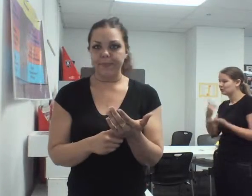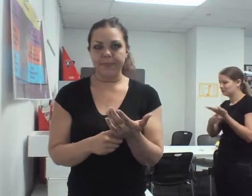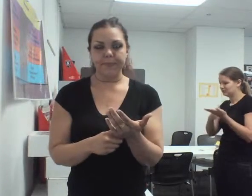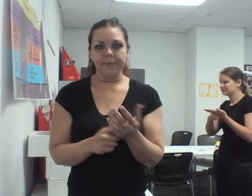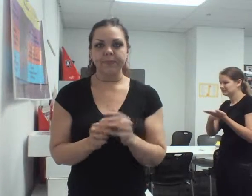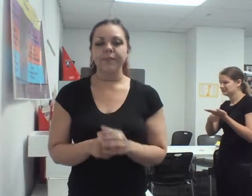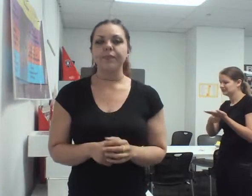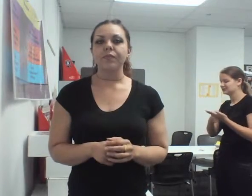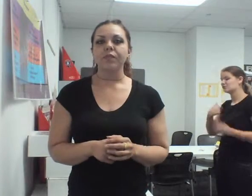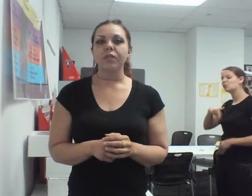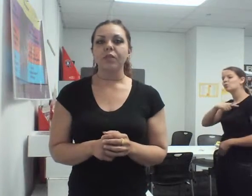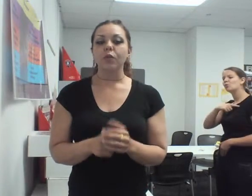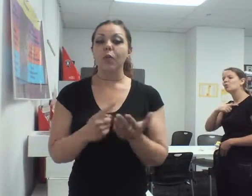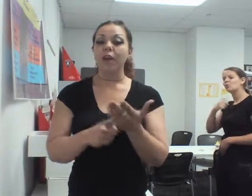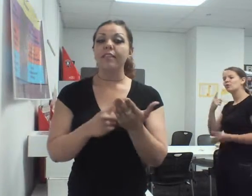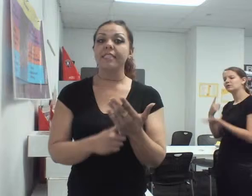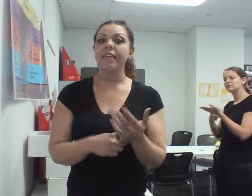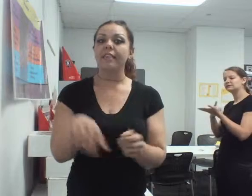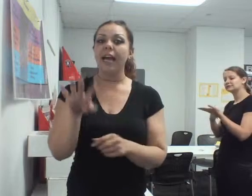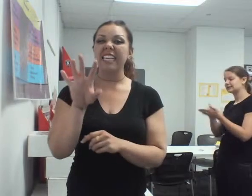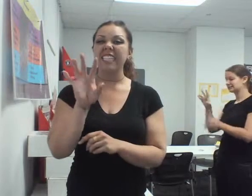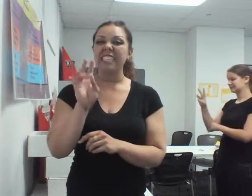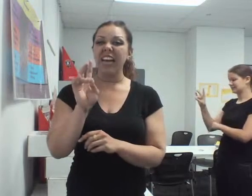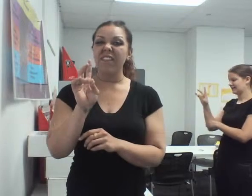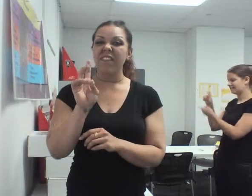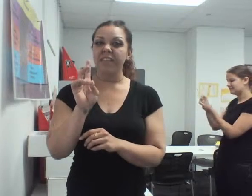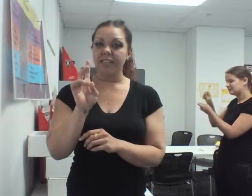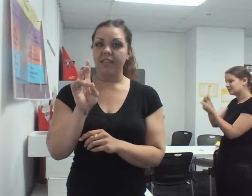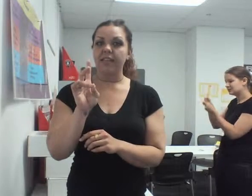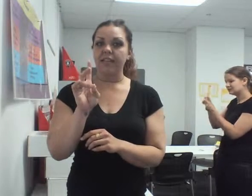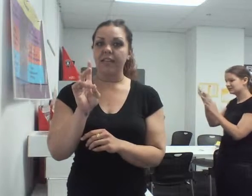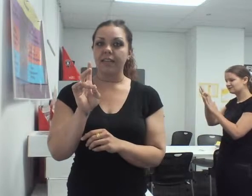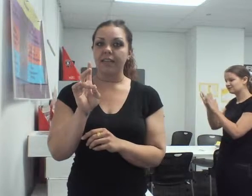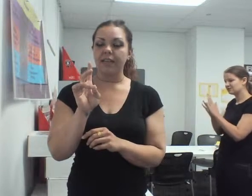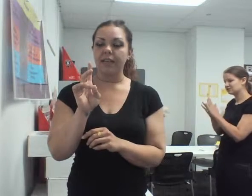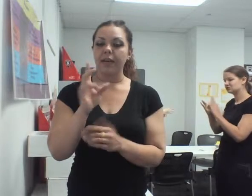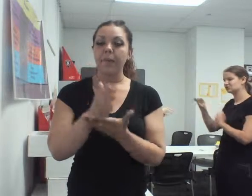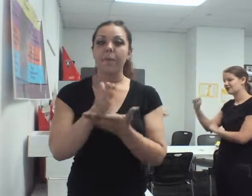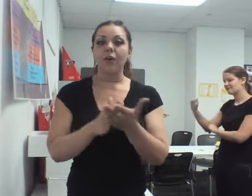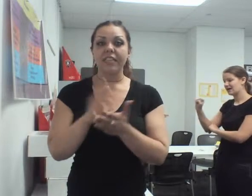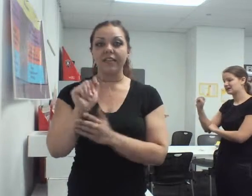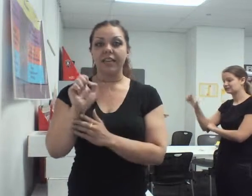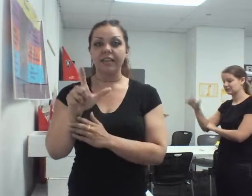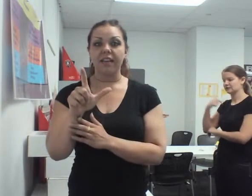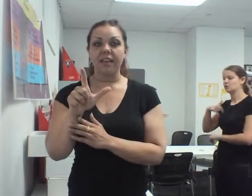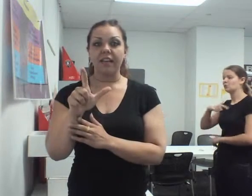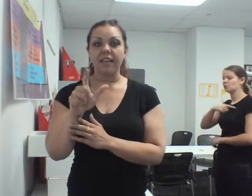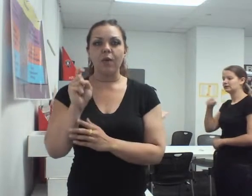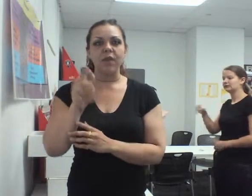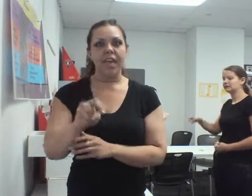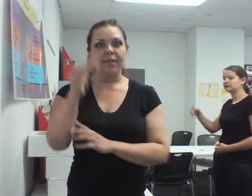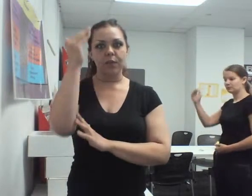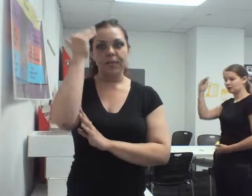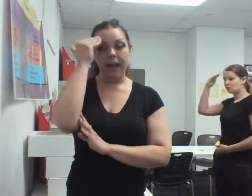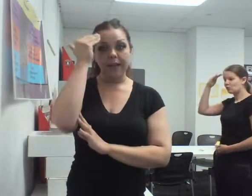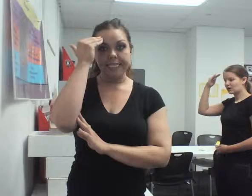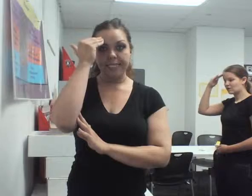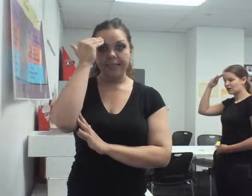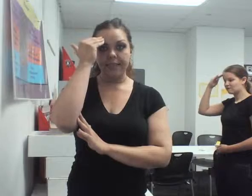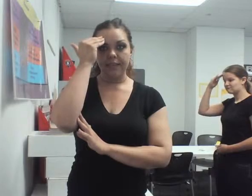We're going to talk about 7 specific features of ASL that we have to be cognizant of when we're interpreting, because